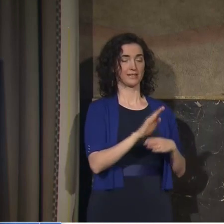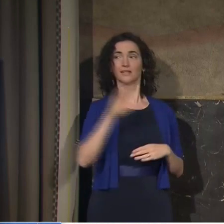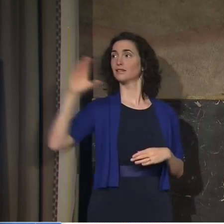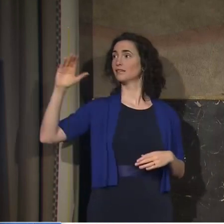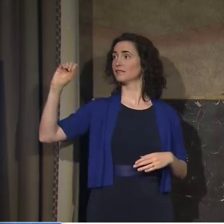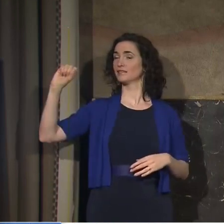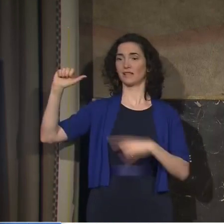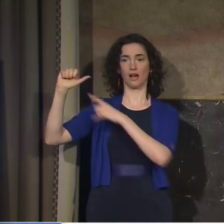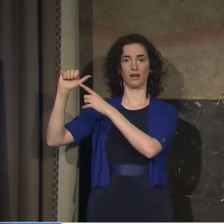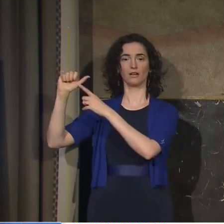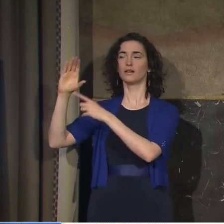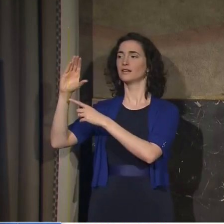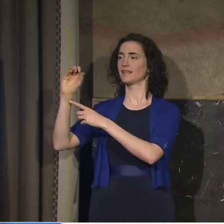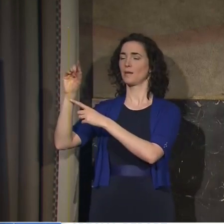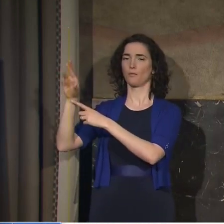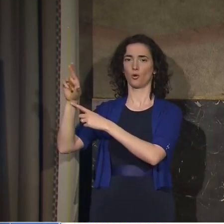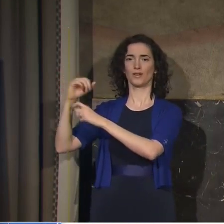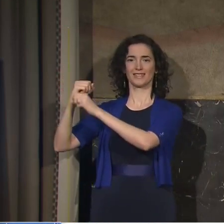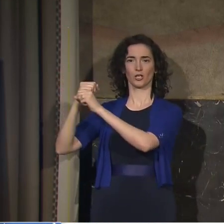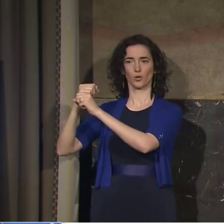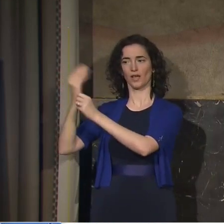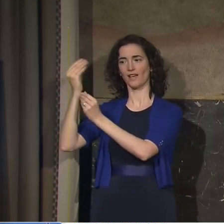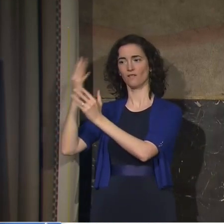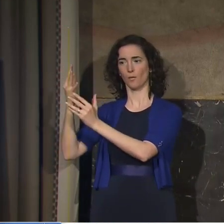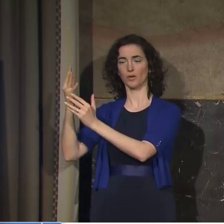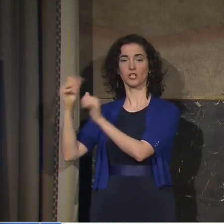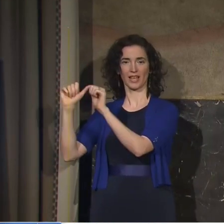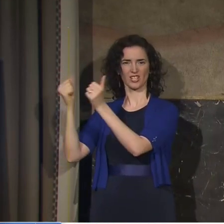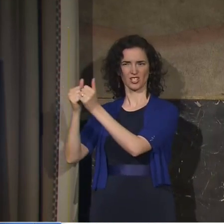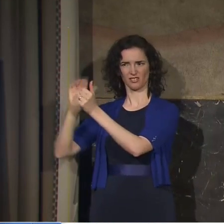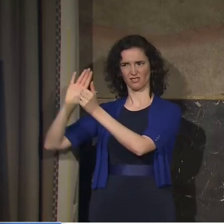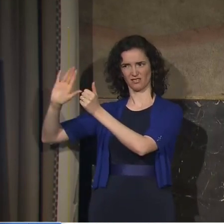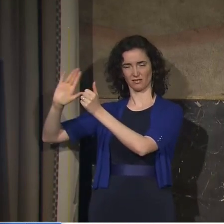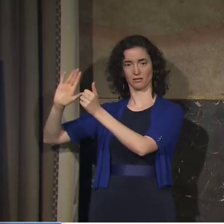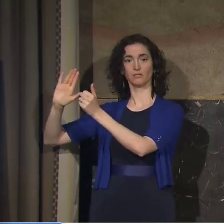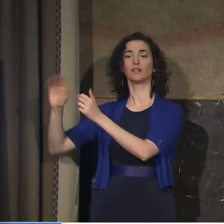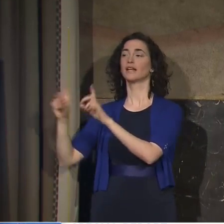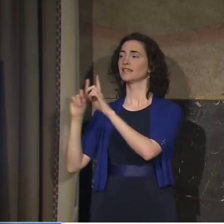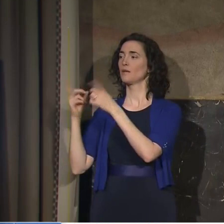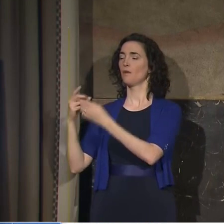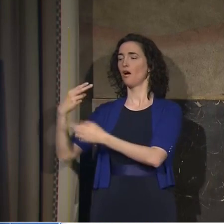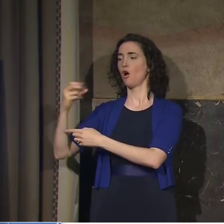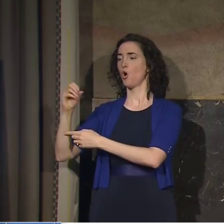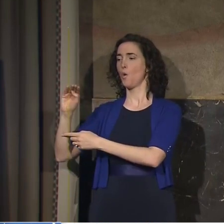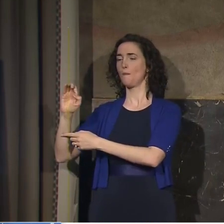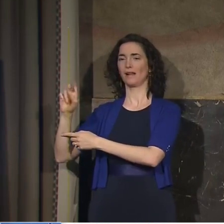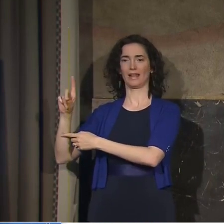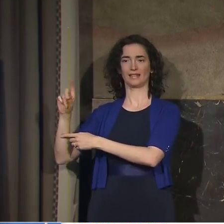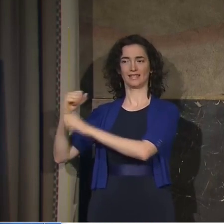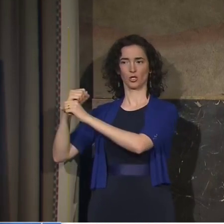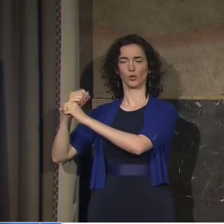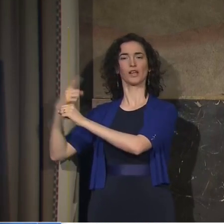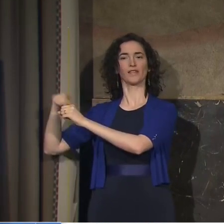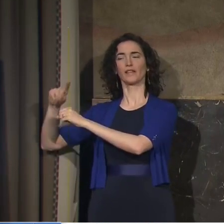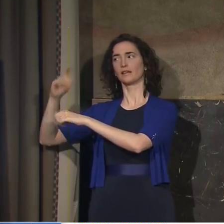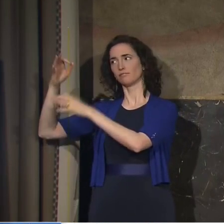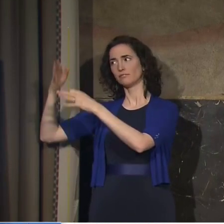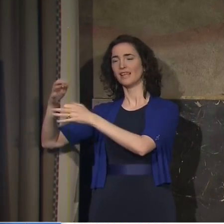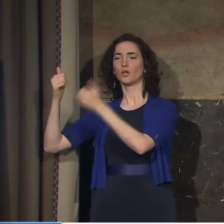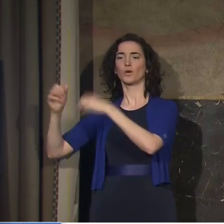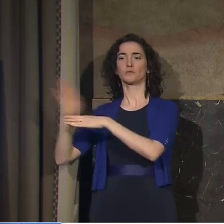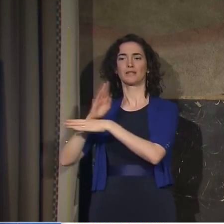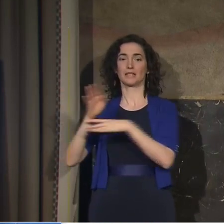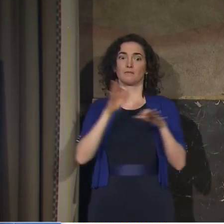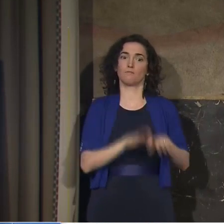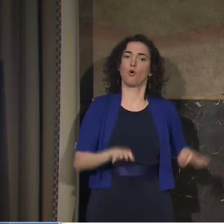the Cybersecurity and Information Security Agency that works in the Department of Homeland Security at the national level, they're